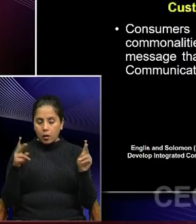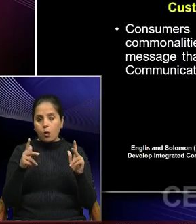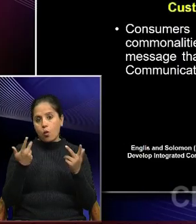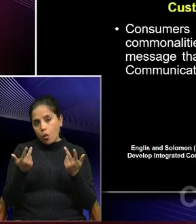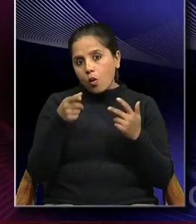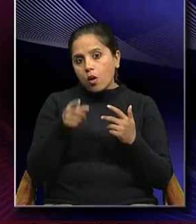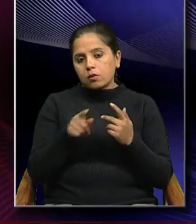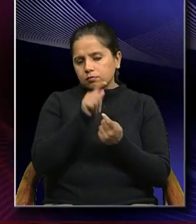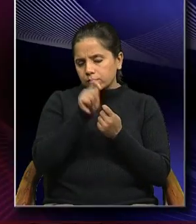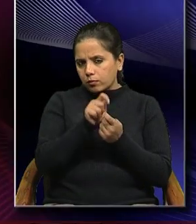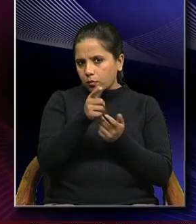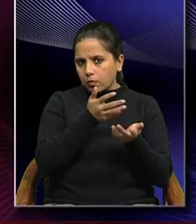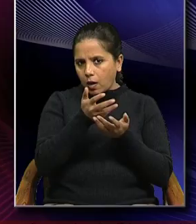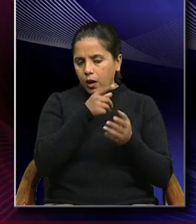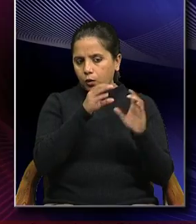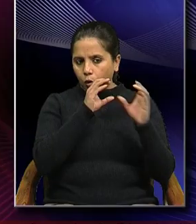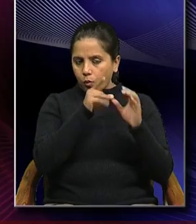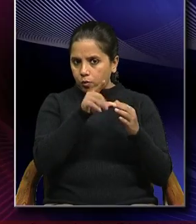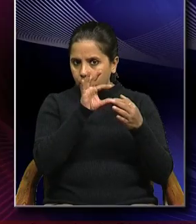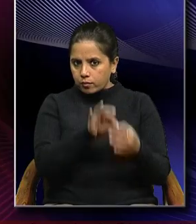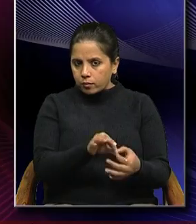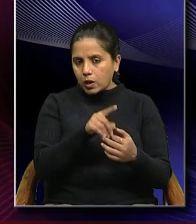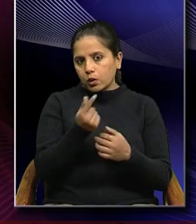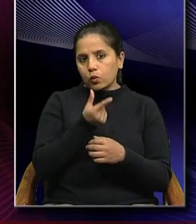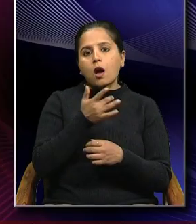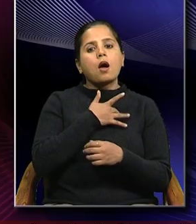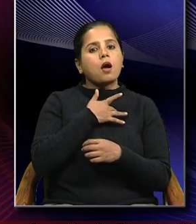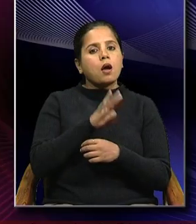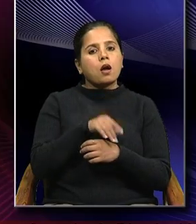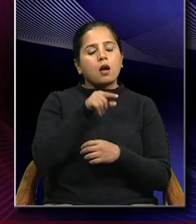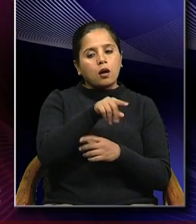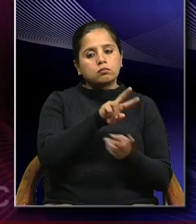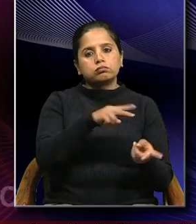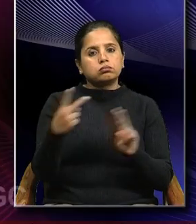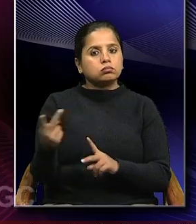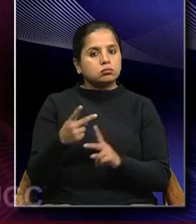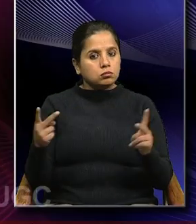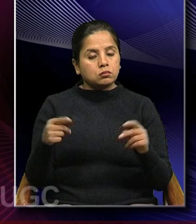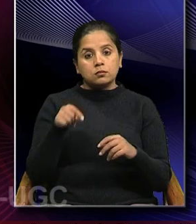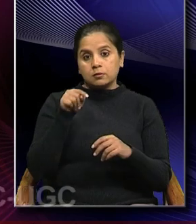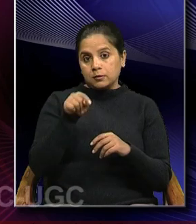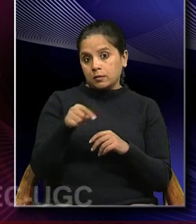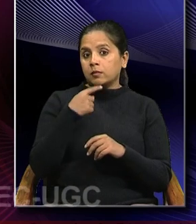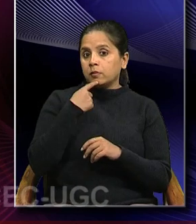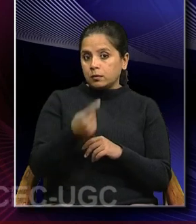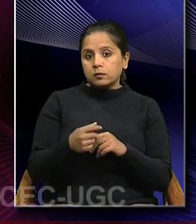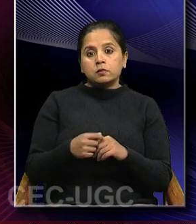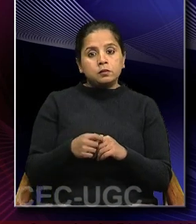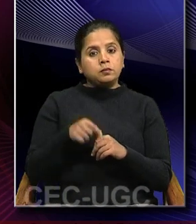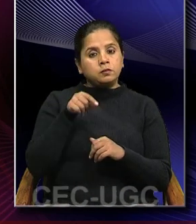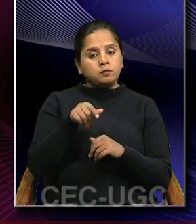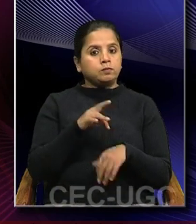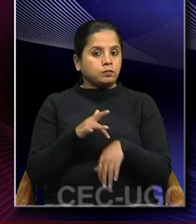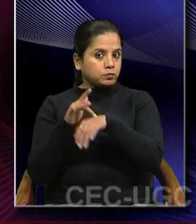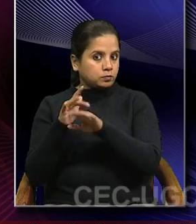the specific marketing communication used to transmit them. So, they are very much